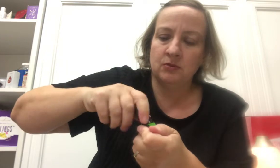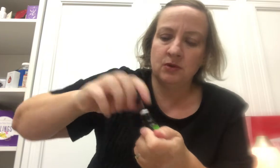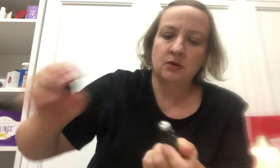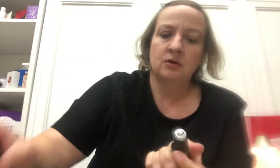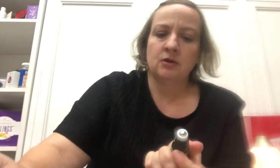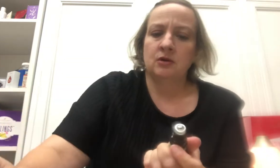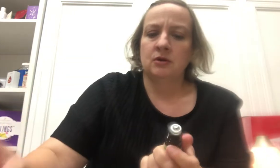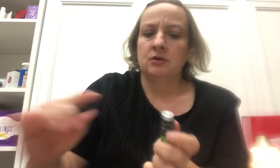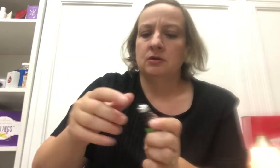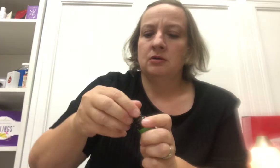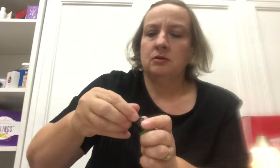place, or it should.